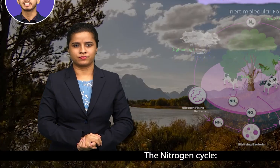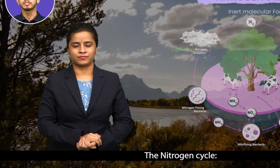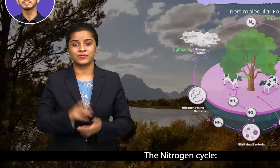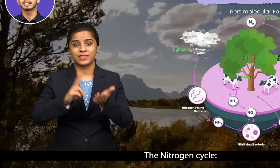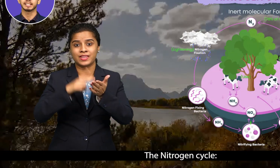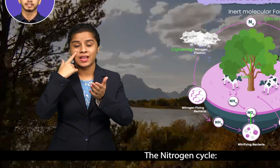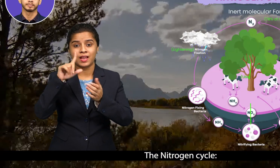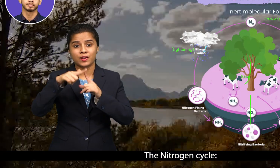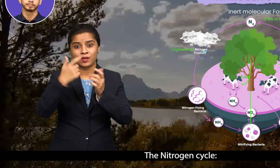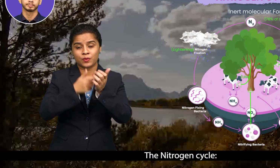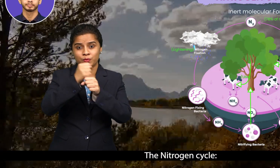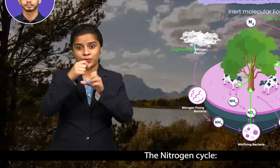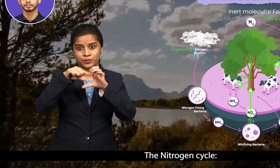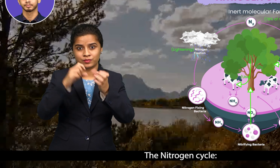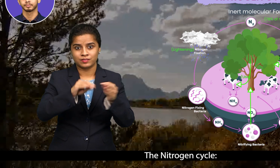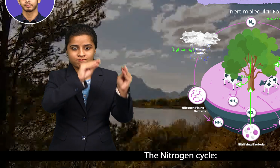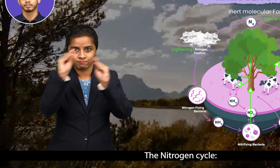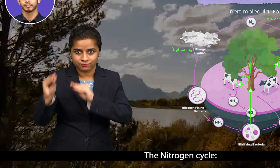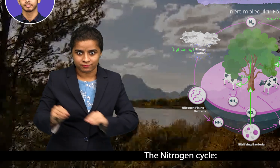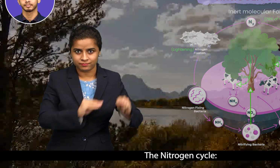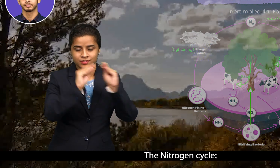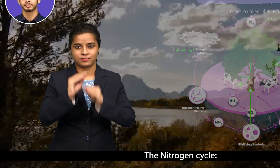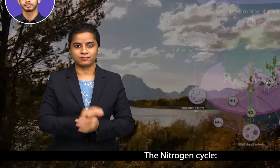the nitrogen cycle.